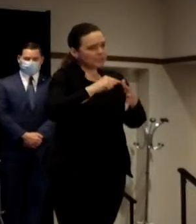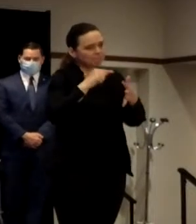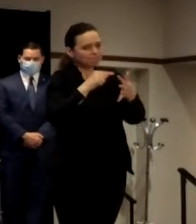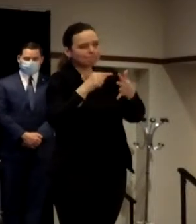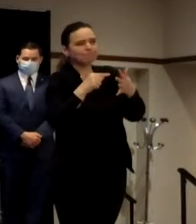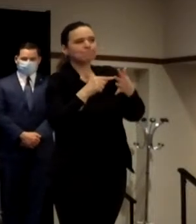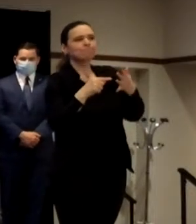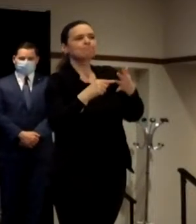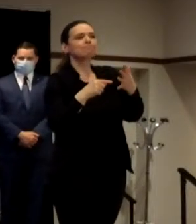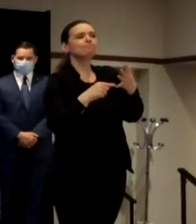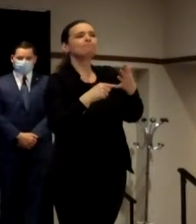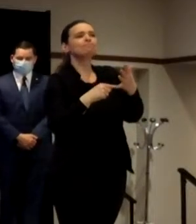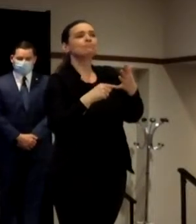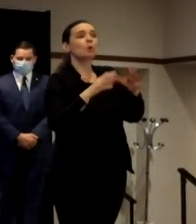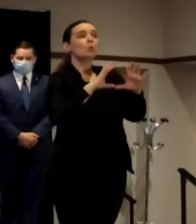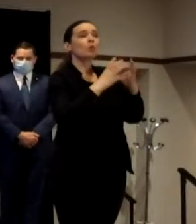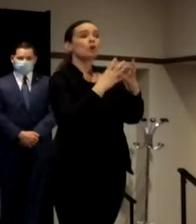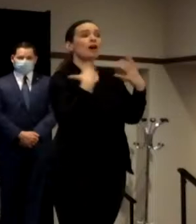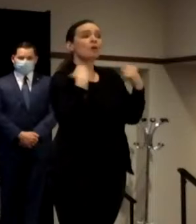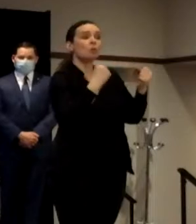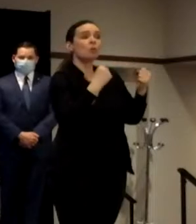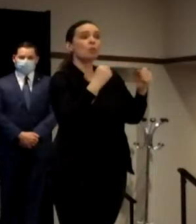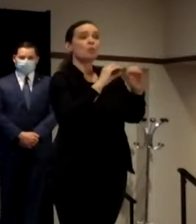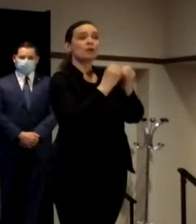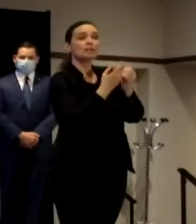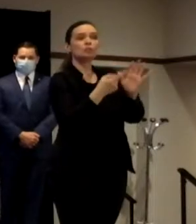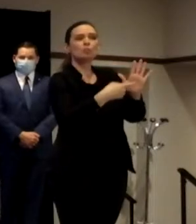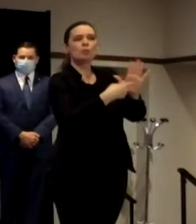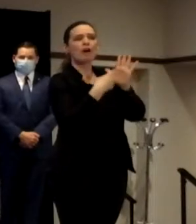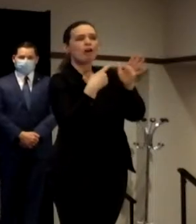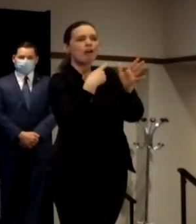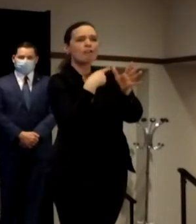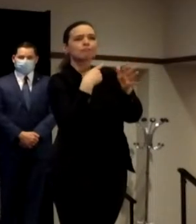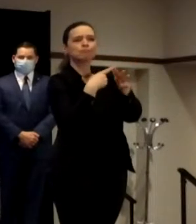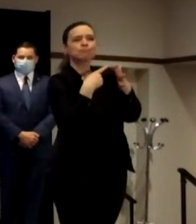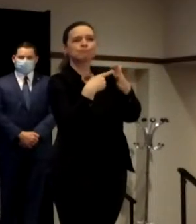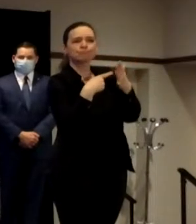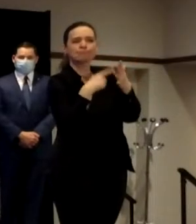own requirements by reviewing a lot of literature